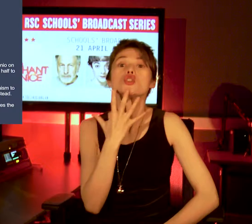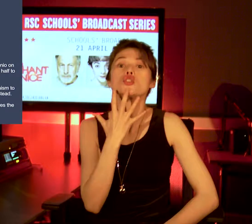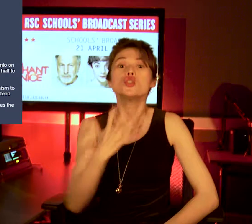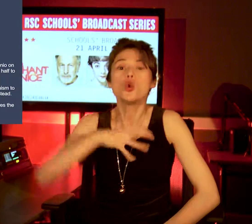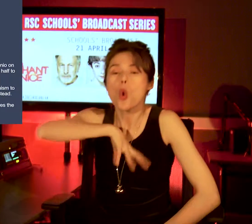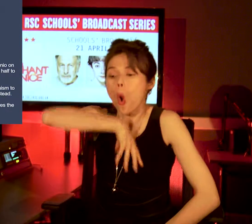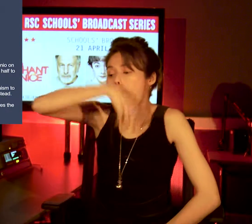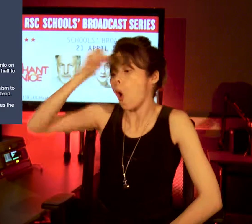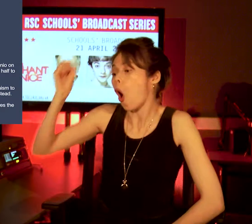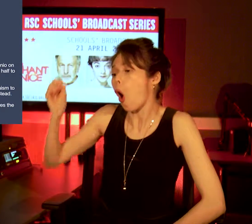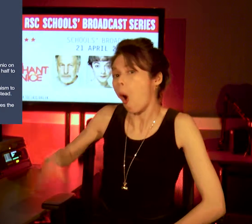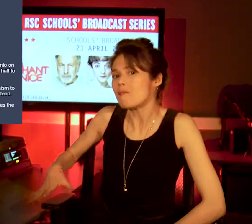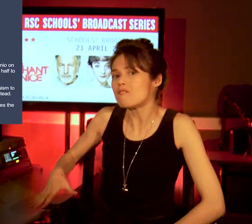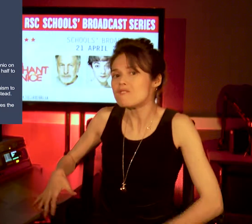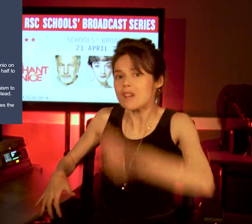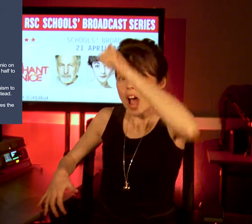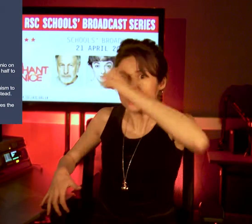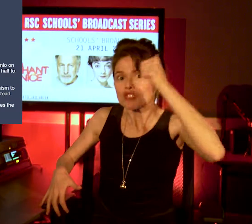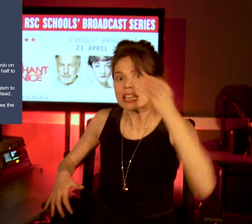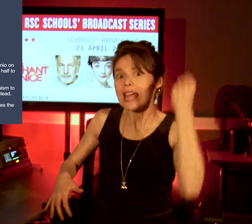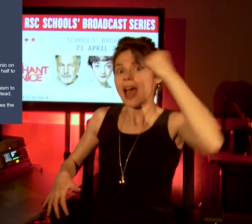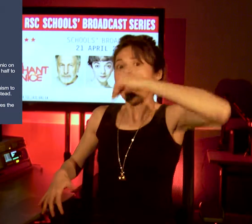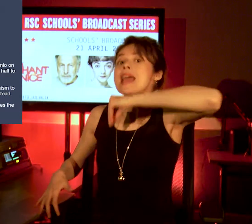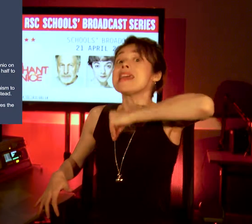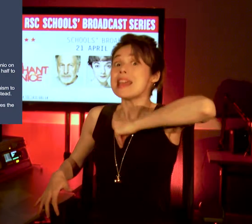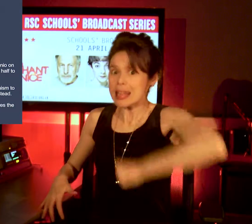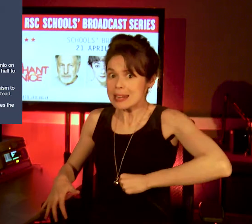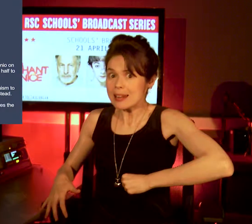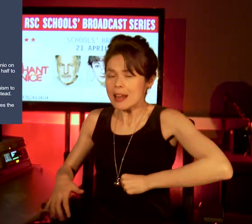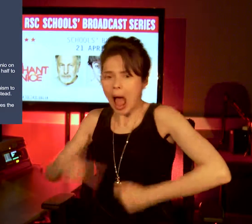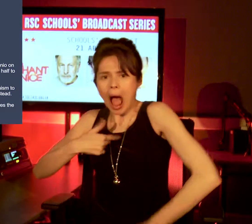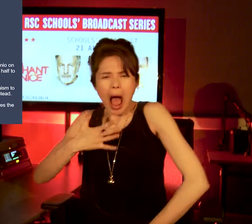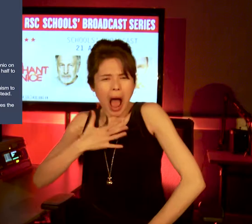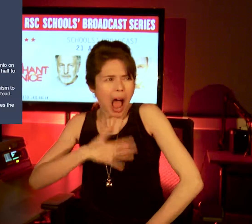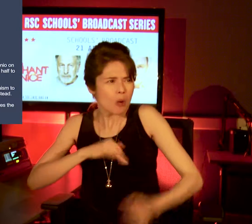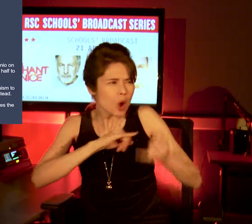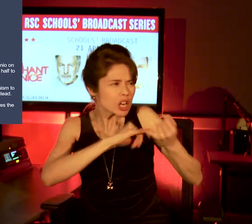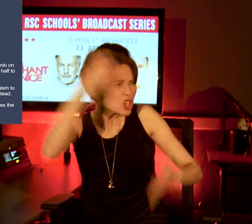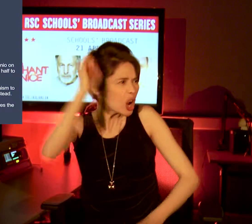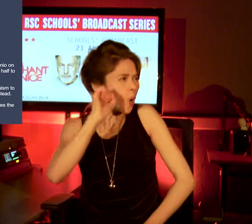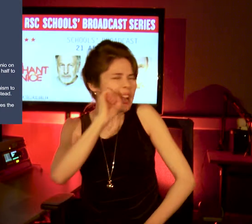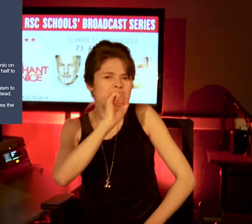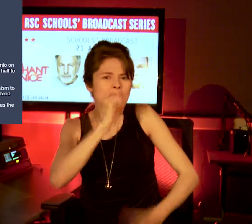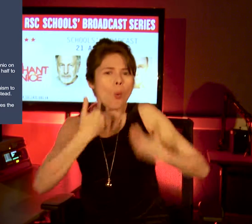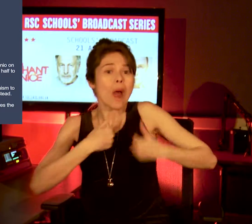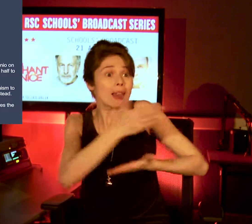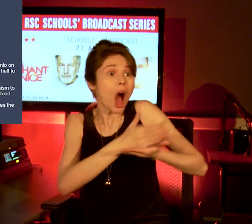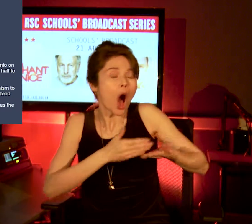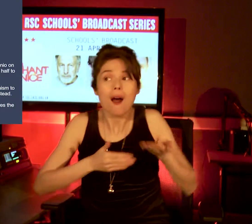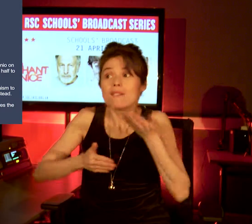Shylock converts from Judaism to Christianity and gives half his